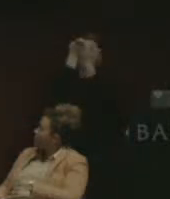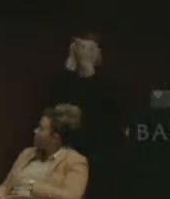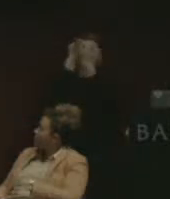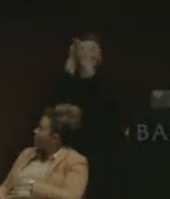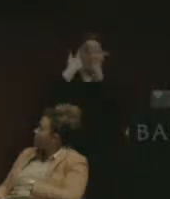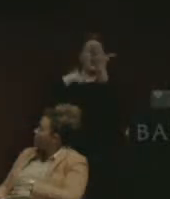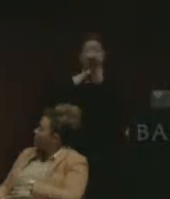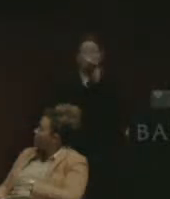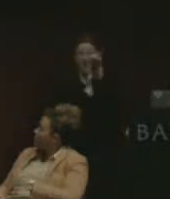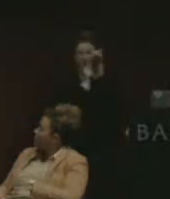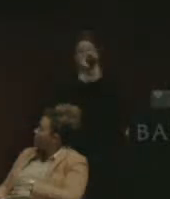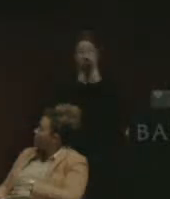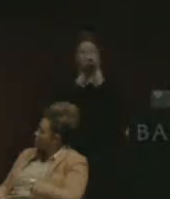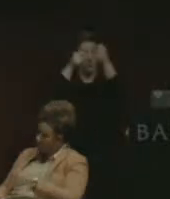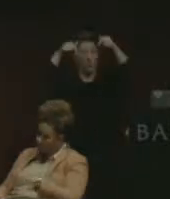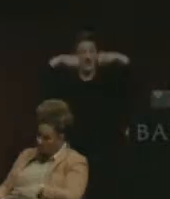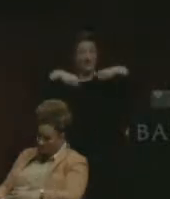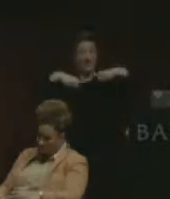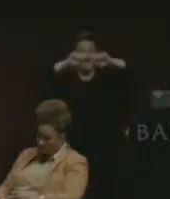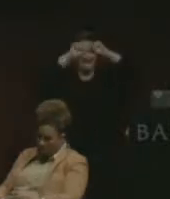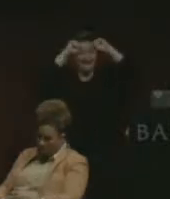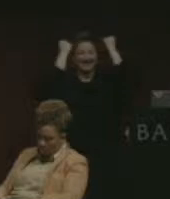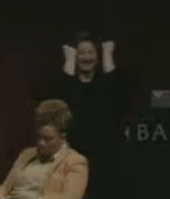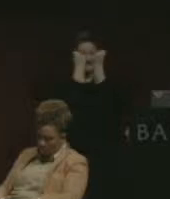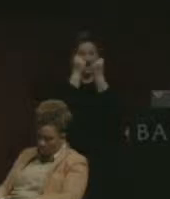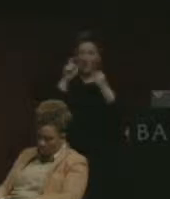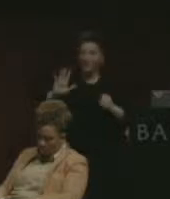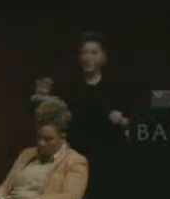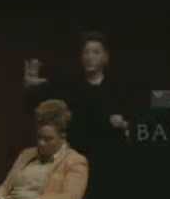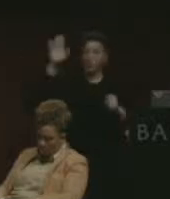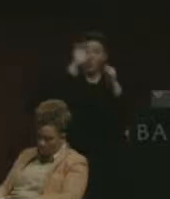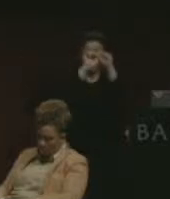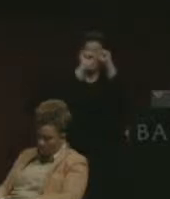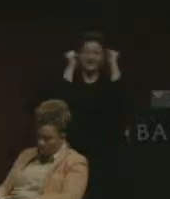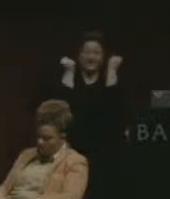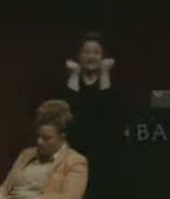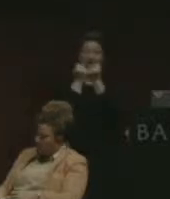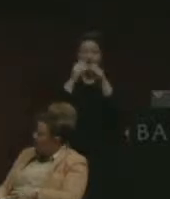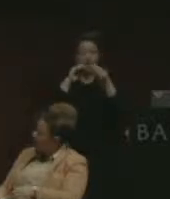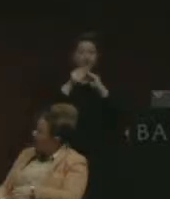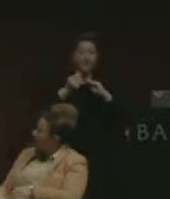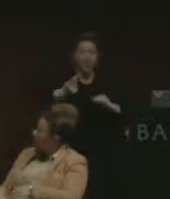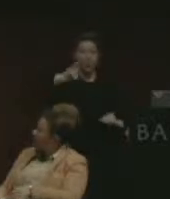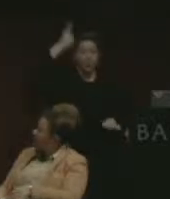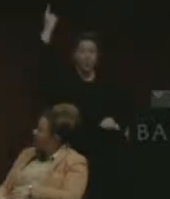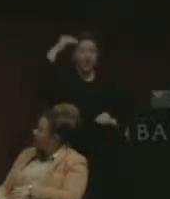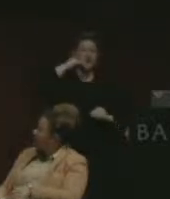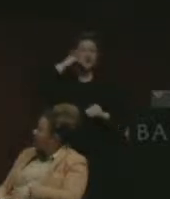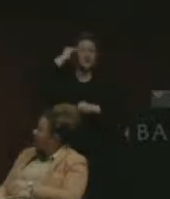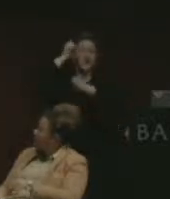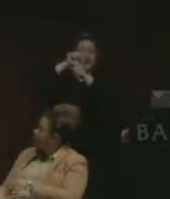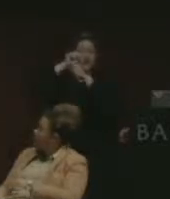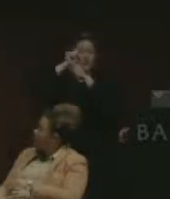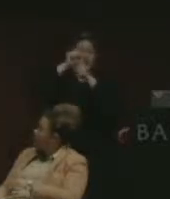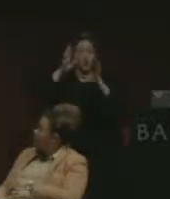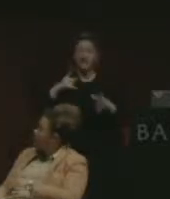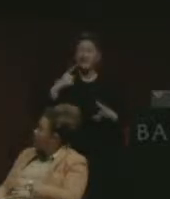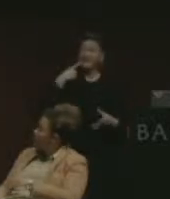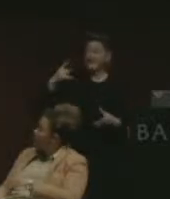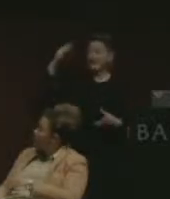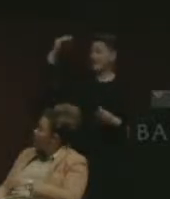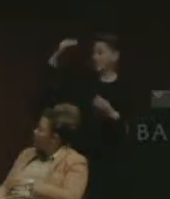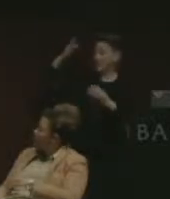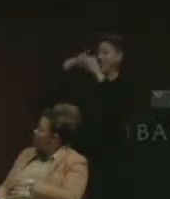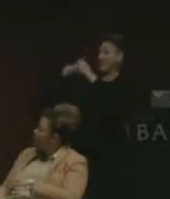the backbone of society, of your societies. And I remember one domestic worker said to the leaders making